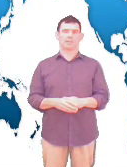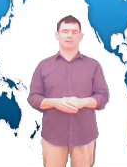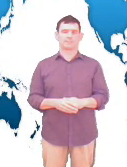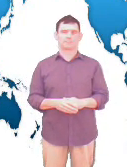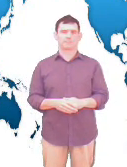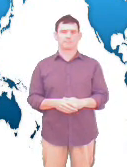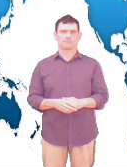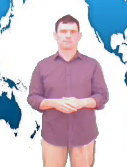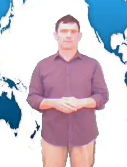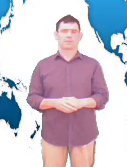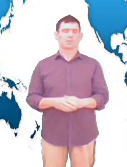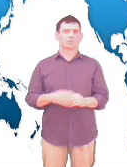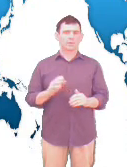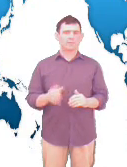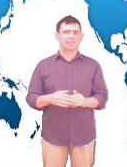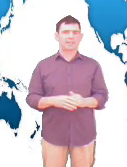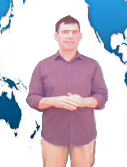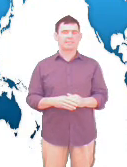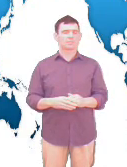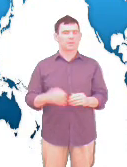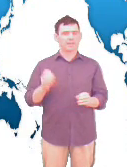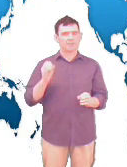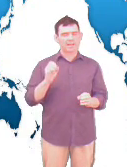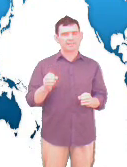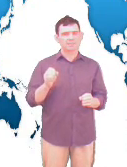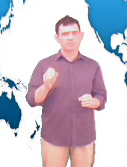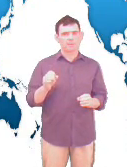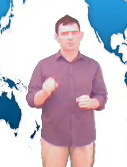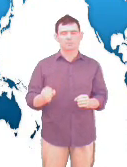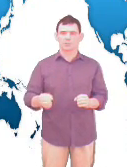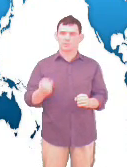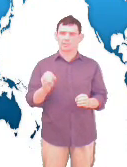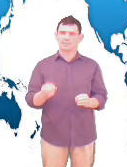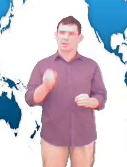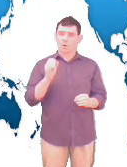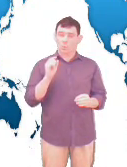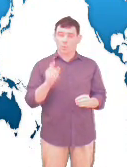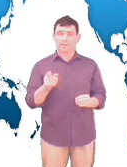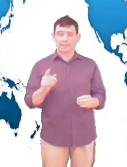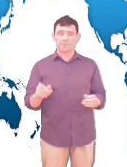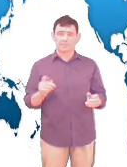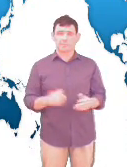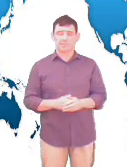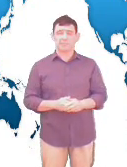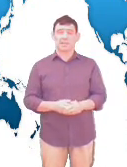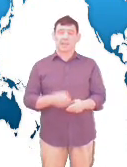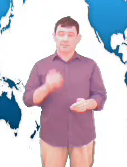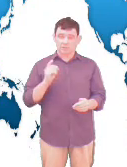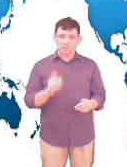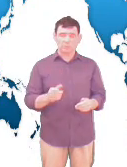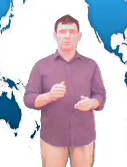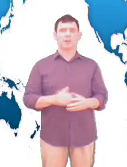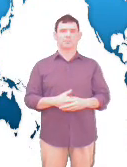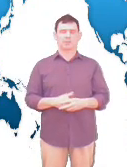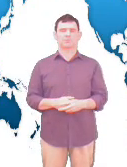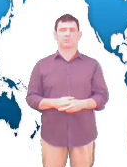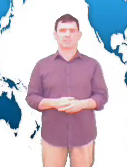Okay. So whatever that is, whatever answer pops to mind when I say, what limiting belief have you got about